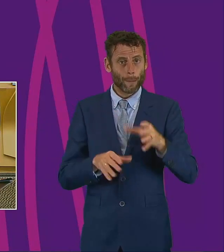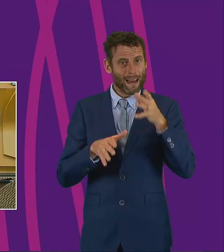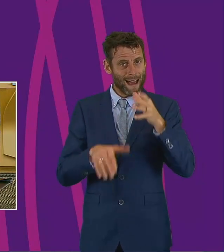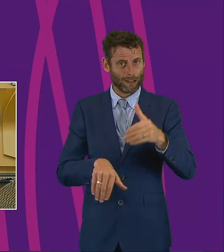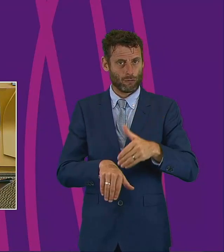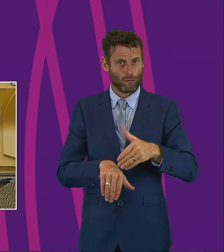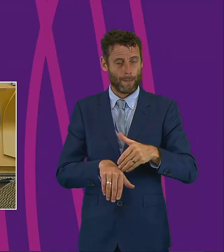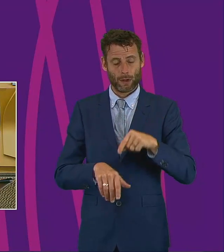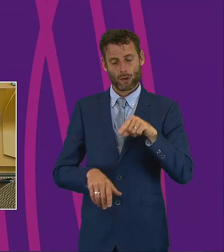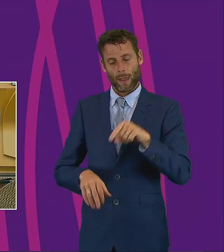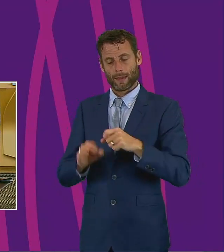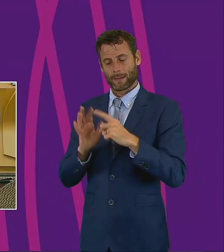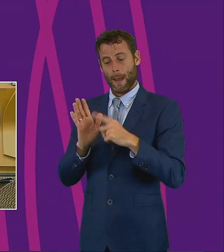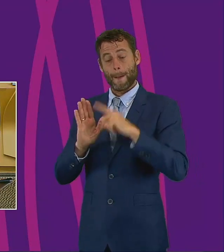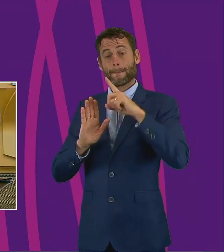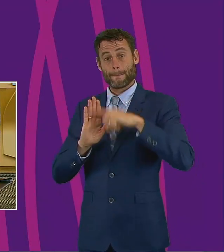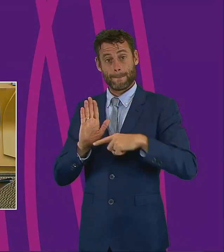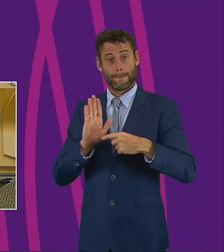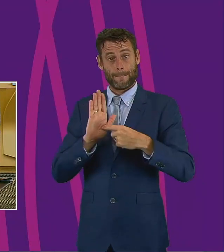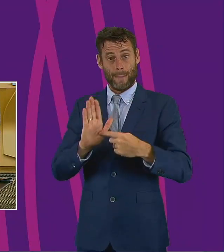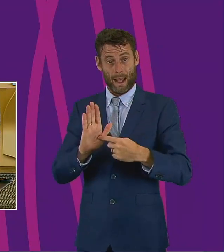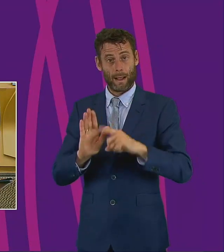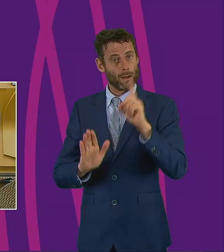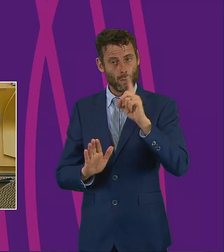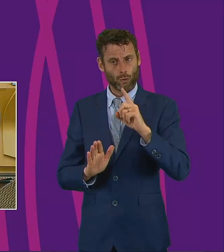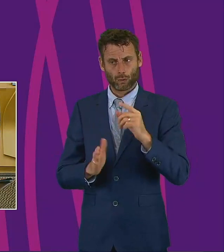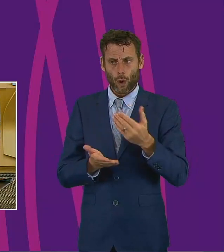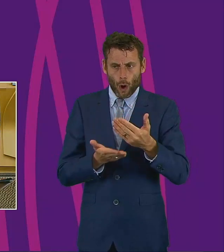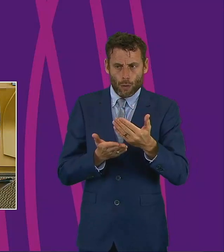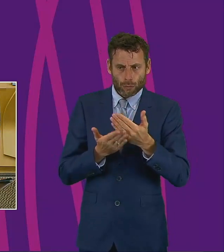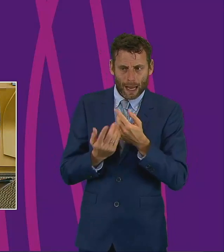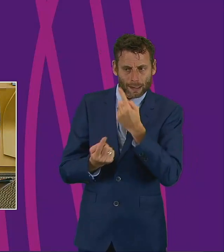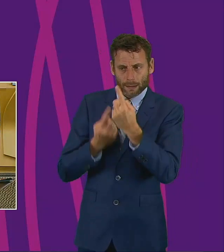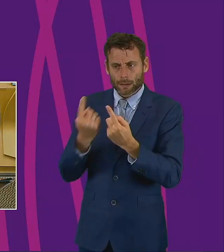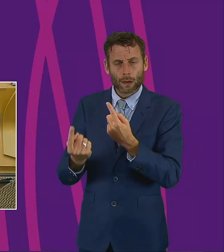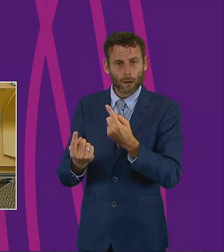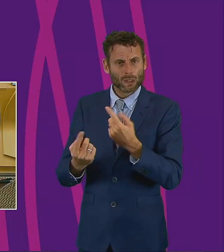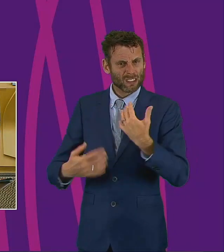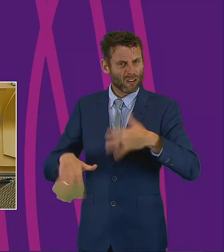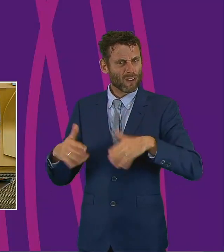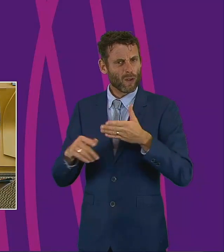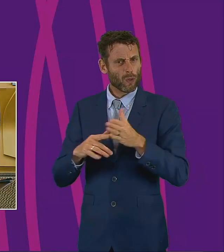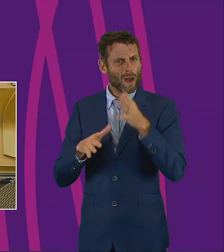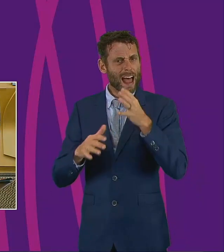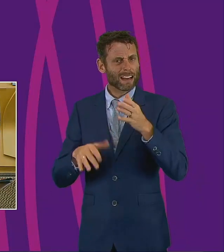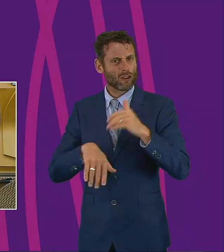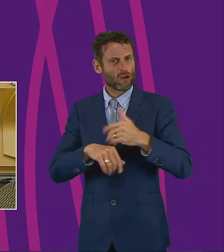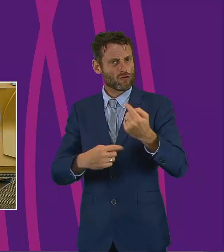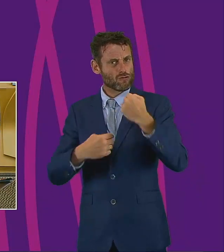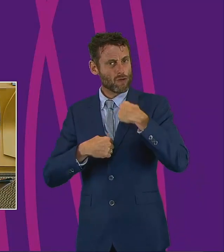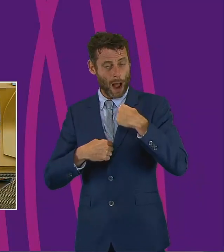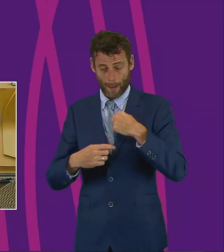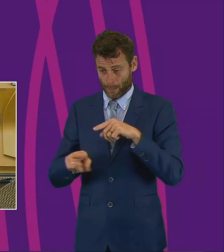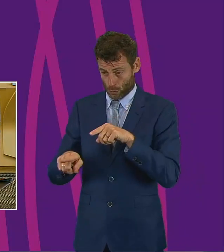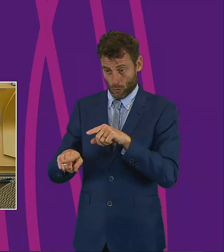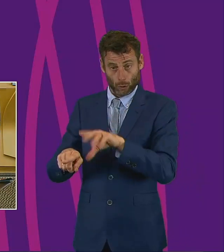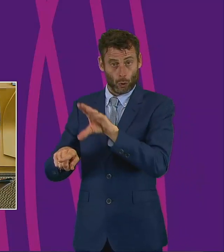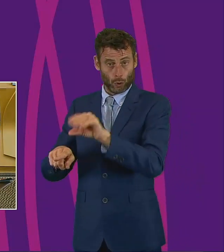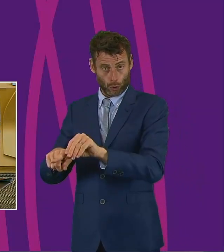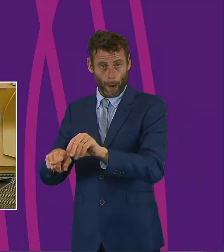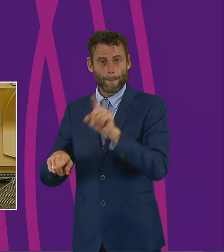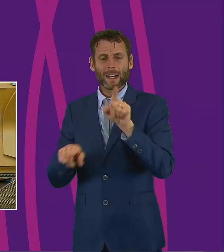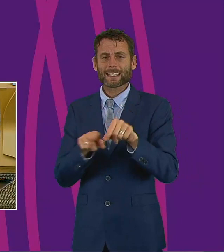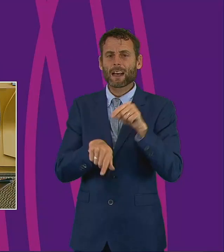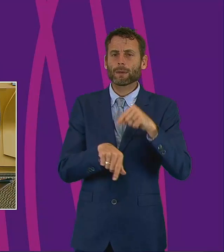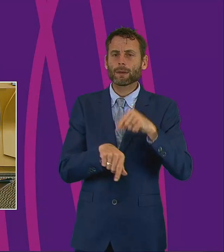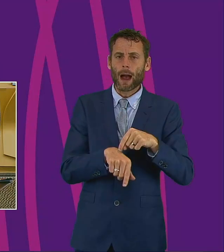balance between protecting those who do suffer from the scourge of hate crime, while also respecting people's freedom